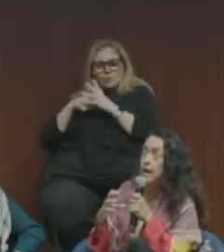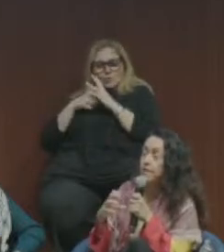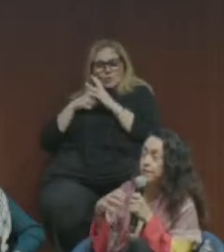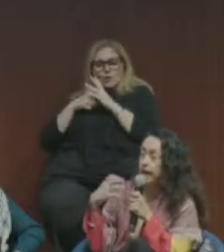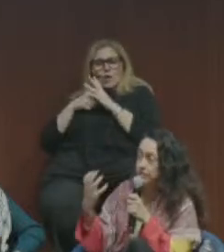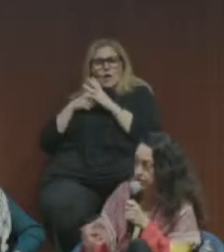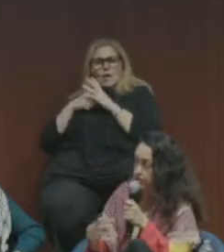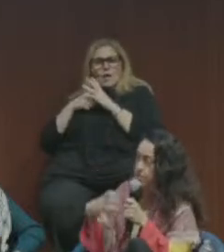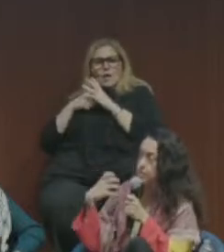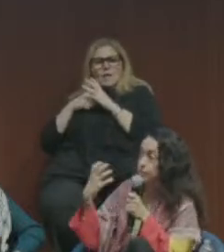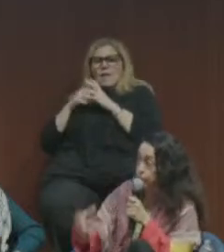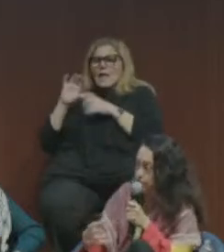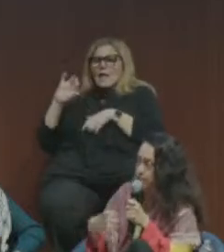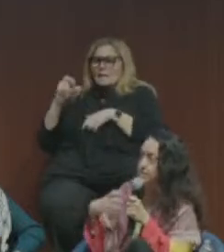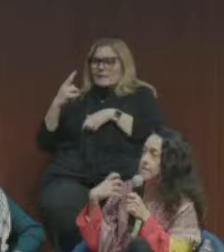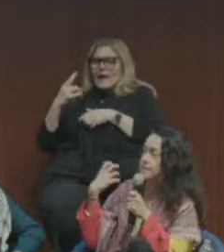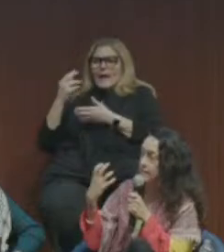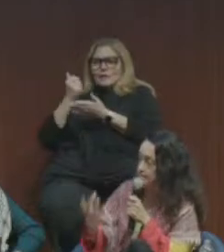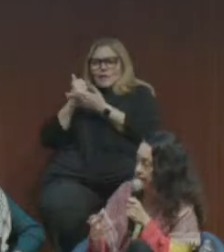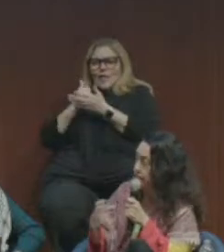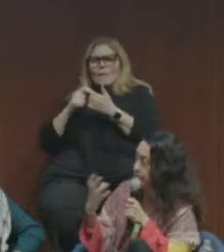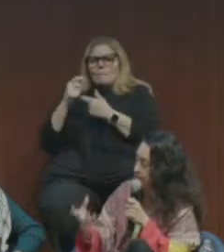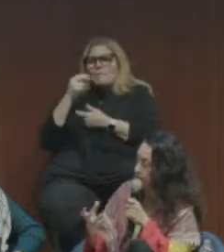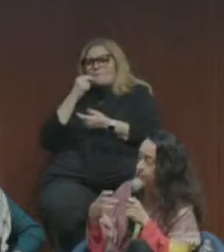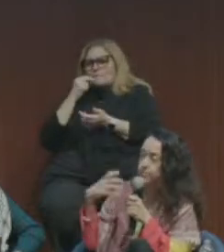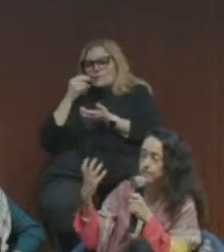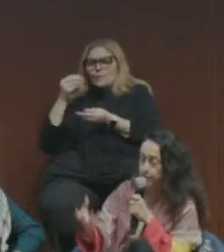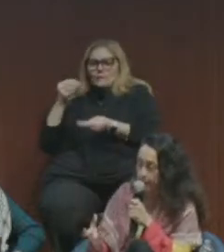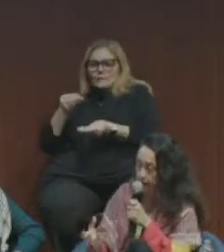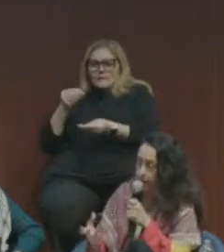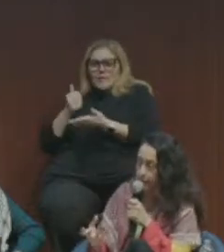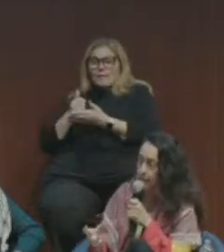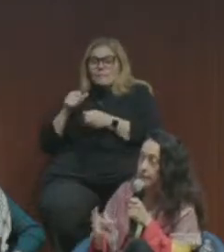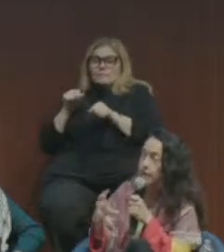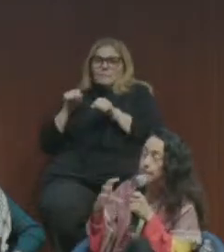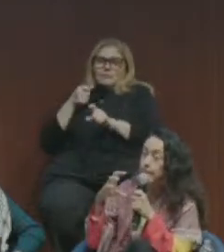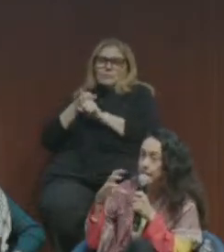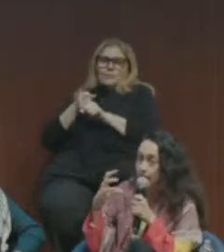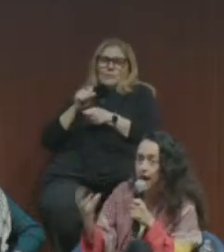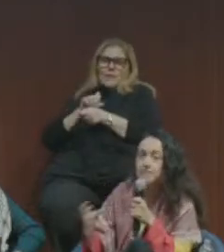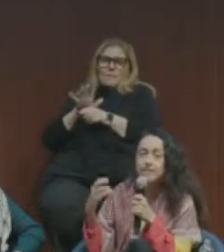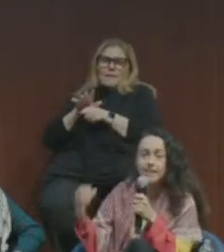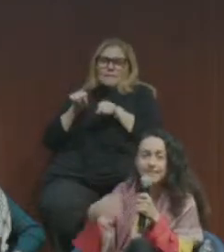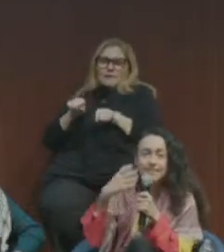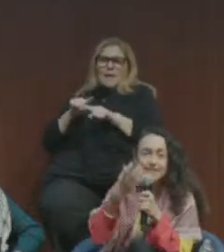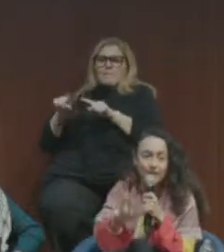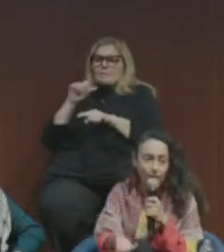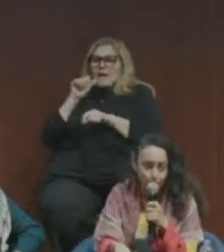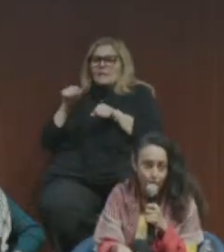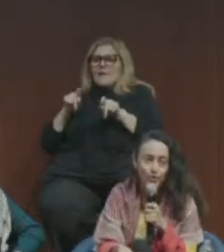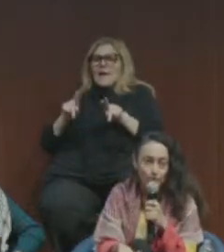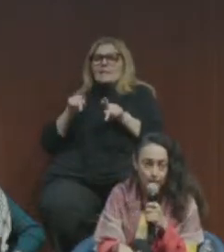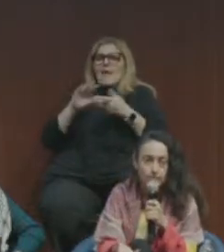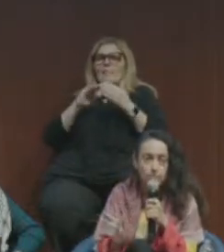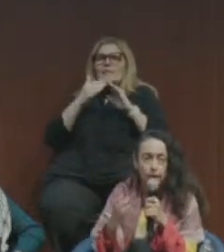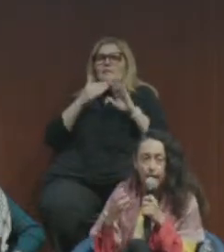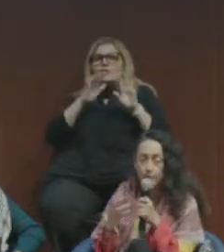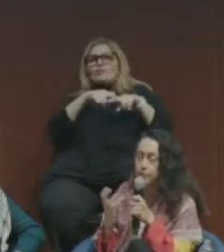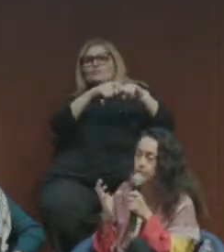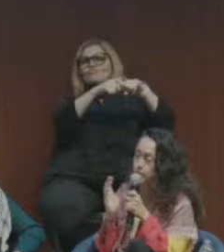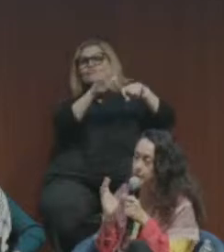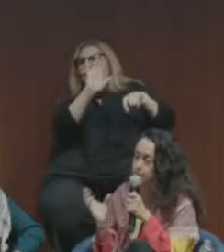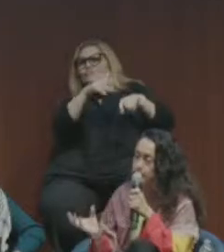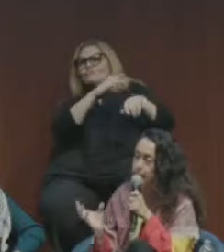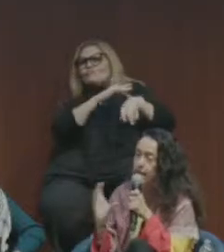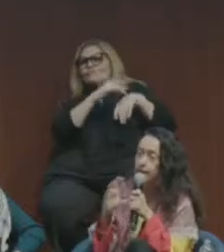to have cash assistance, food assistance, et cetera, especially when the pandemic hit, but not to let the city off the hook, right? So how